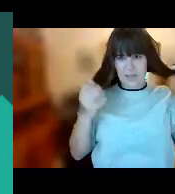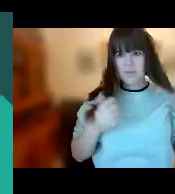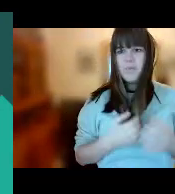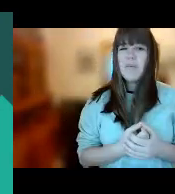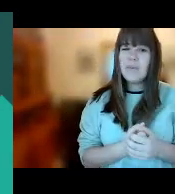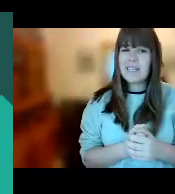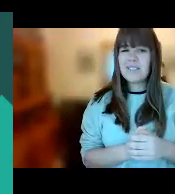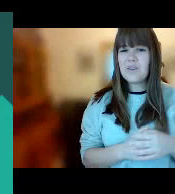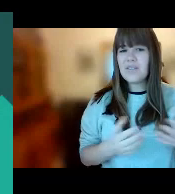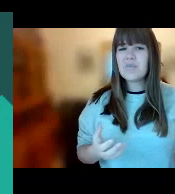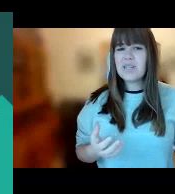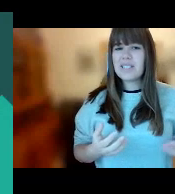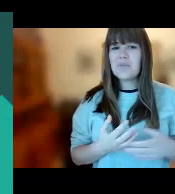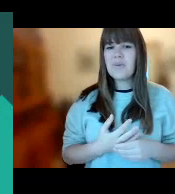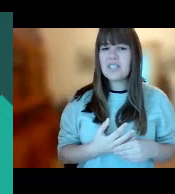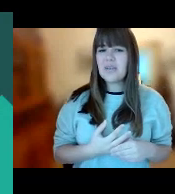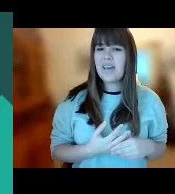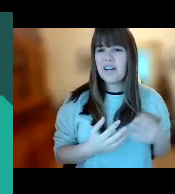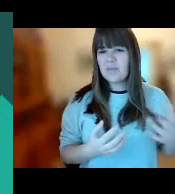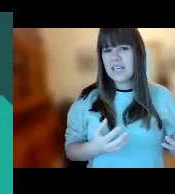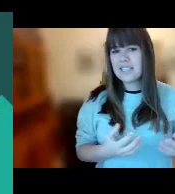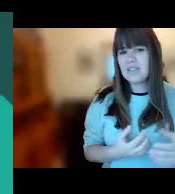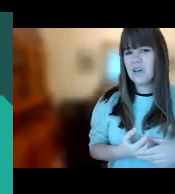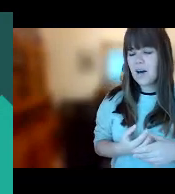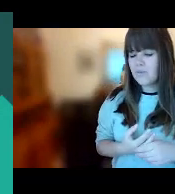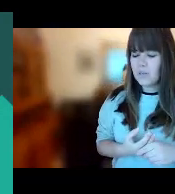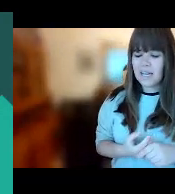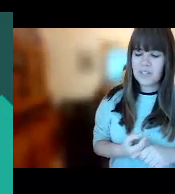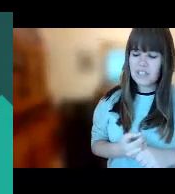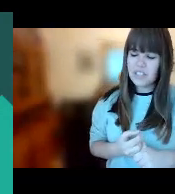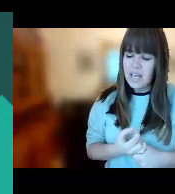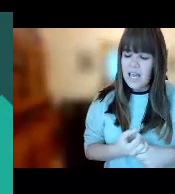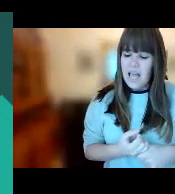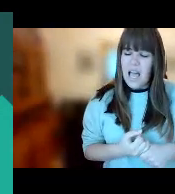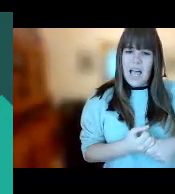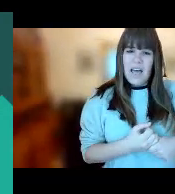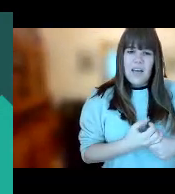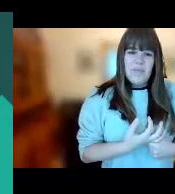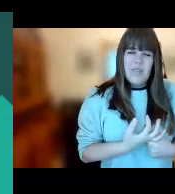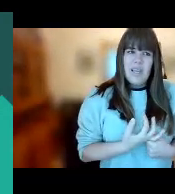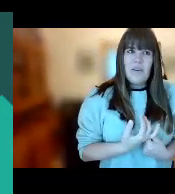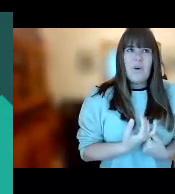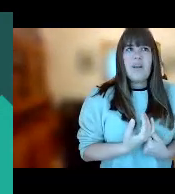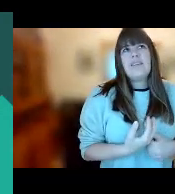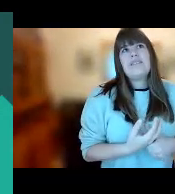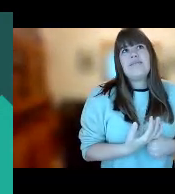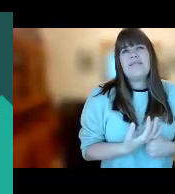I think we probably still have experiences where we do hear outdated or harmful language.